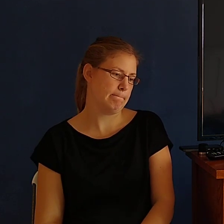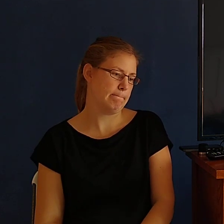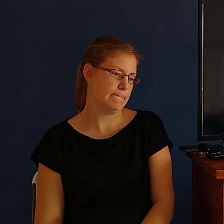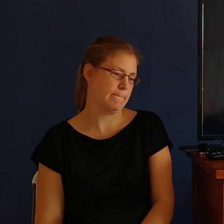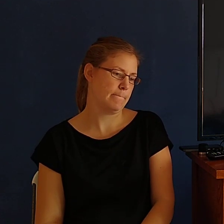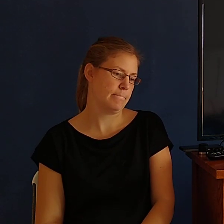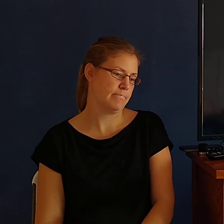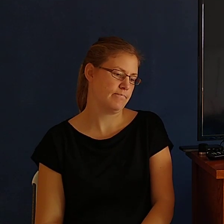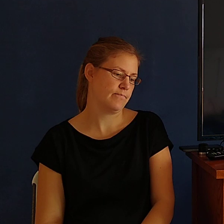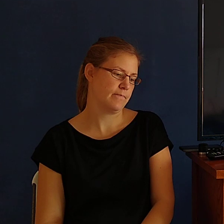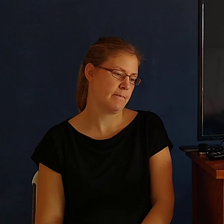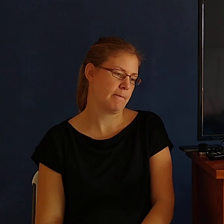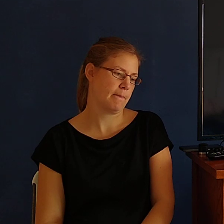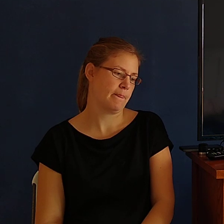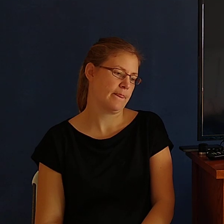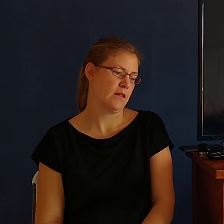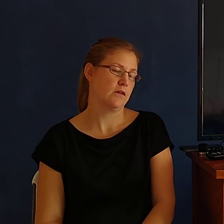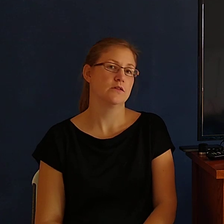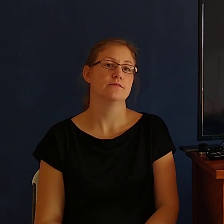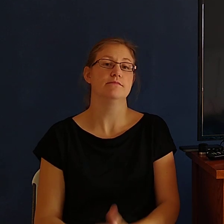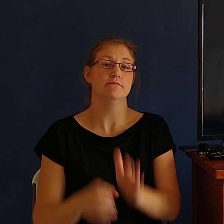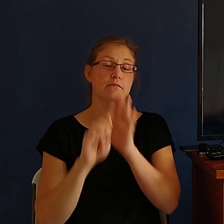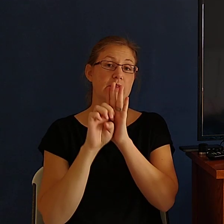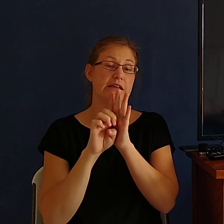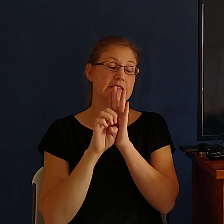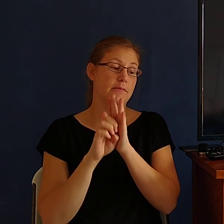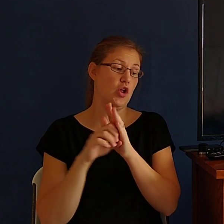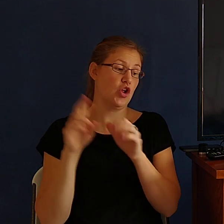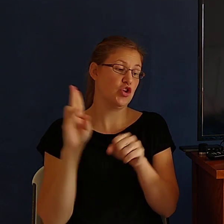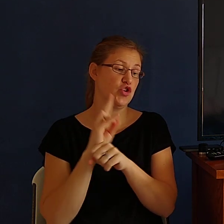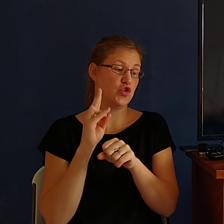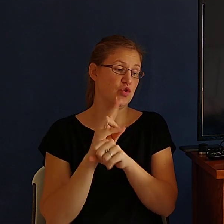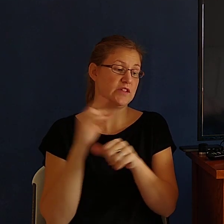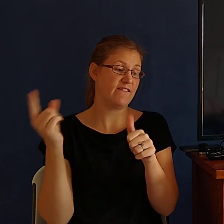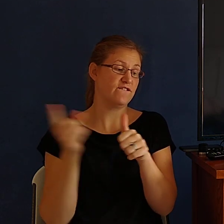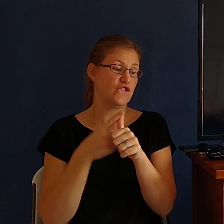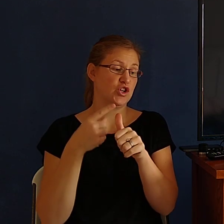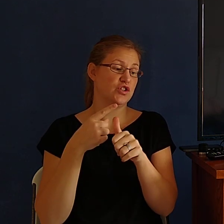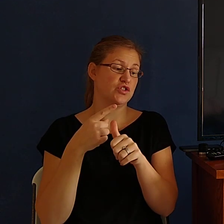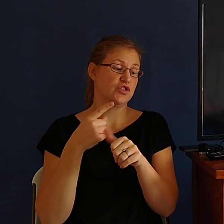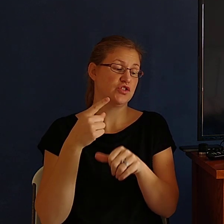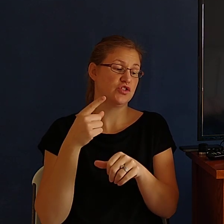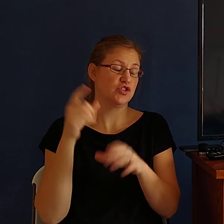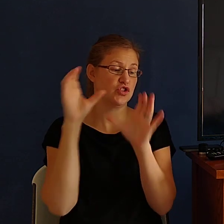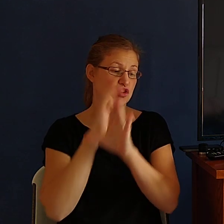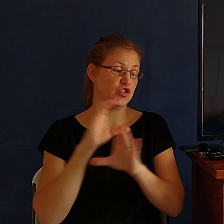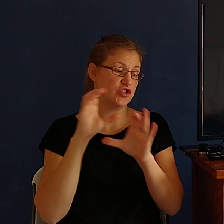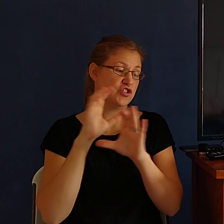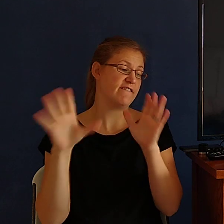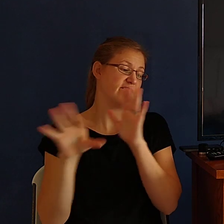So an example here, use depth first search to find a spanning tree of this graph.